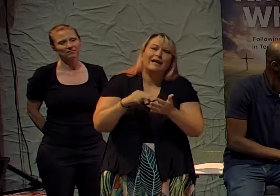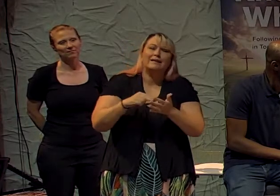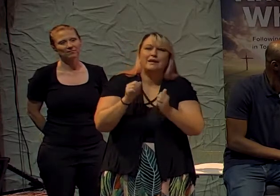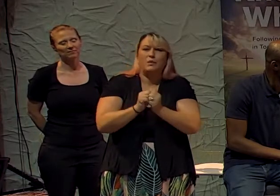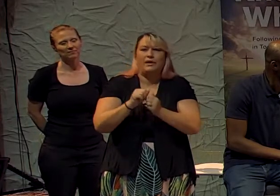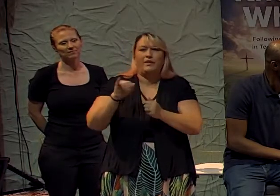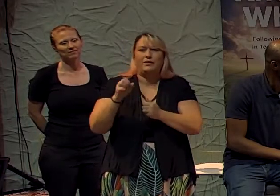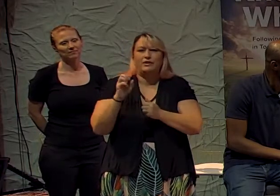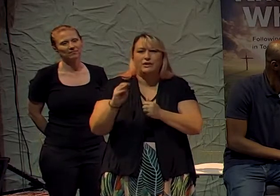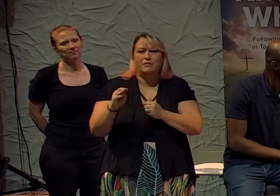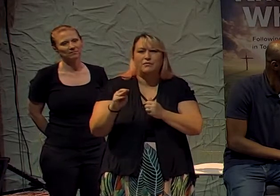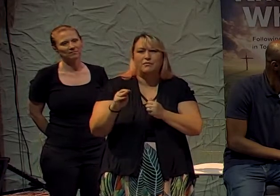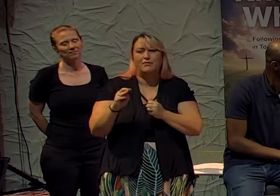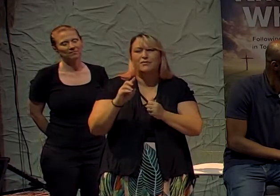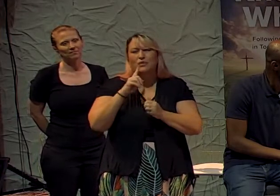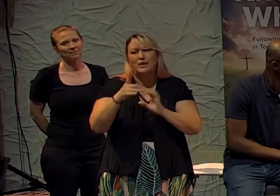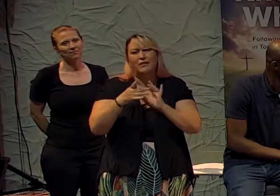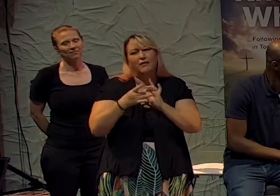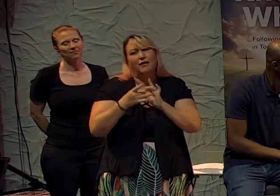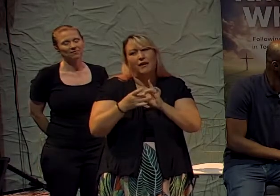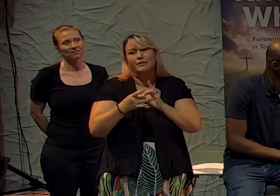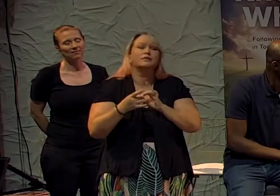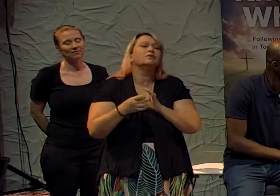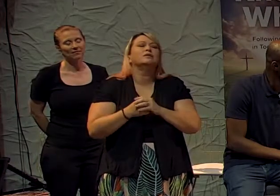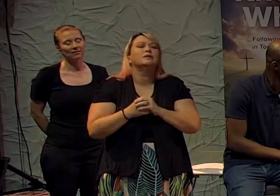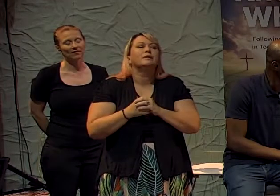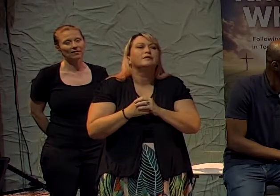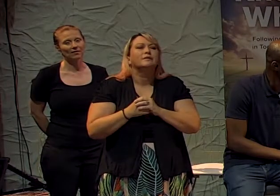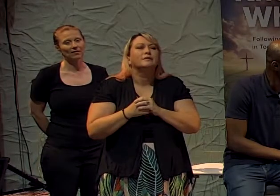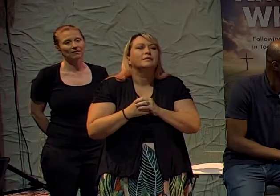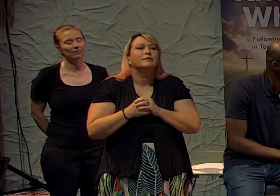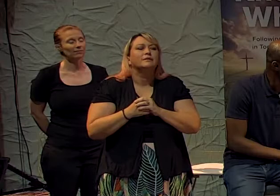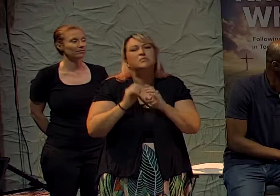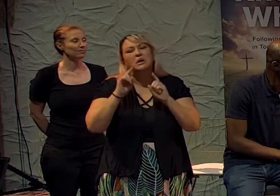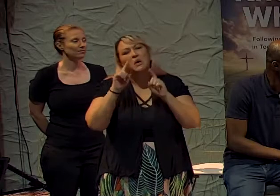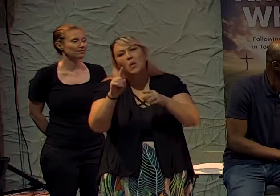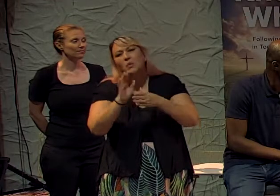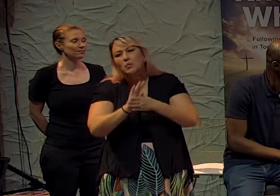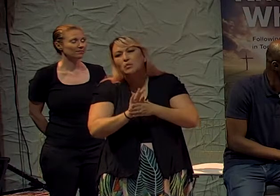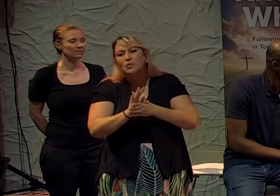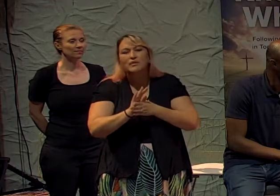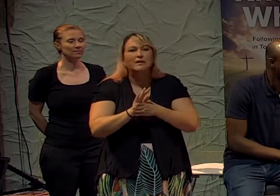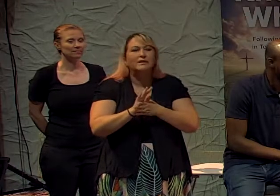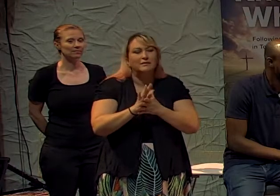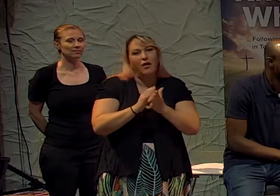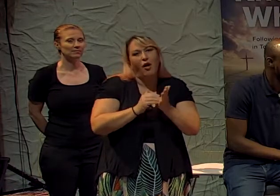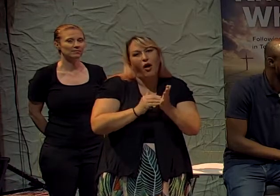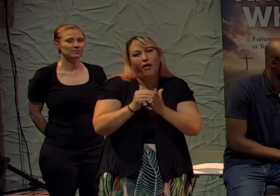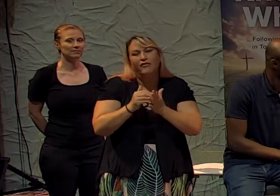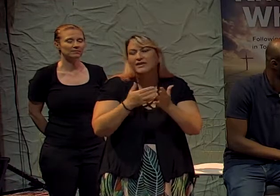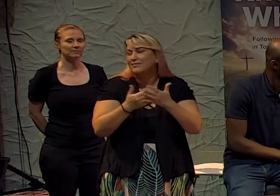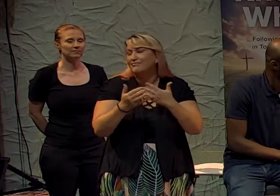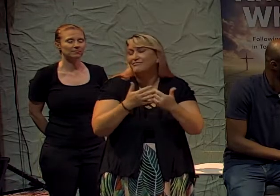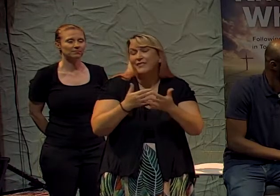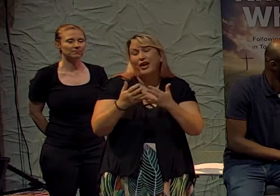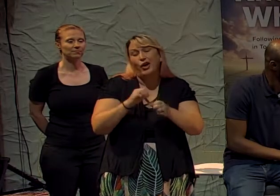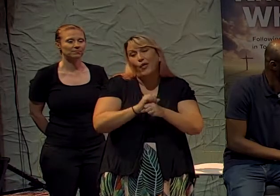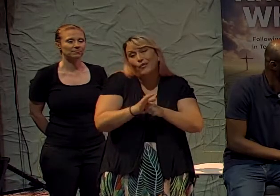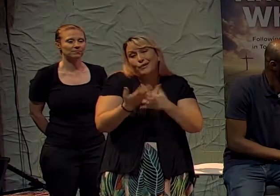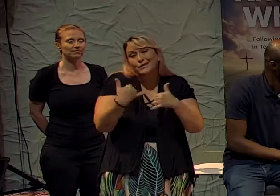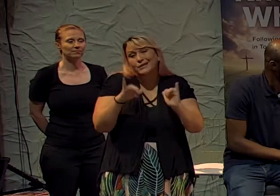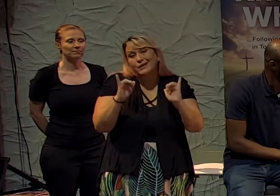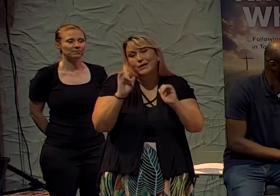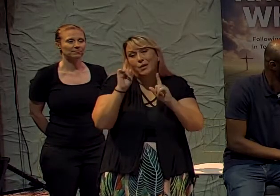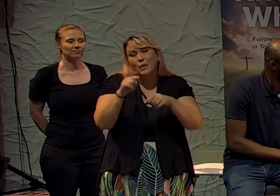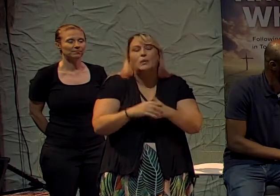real connection time. I love, we go to movies as much as we can, despite COVID, and we